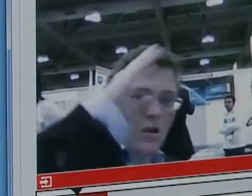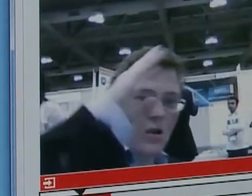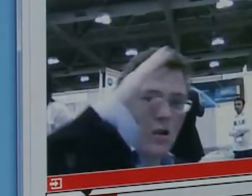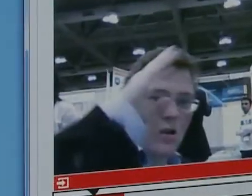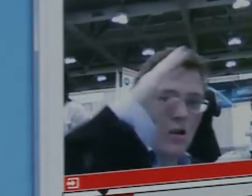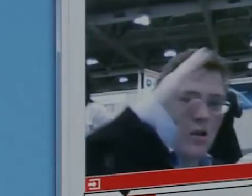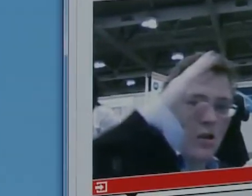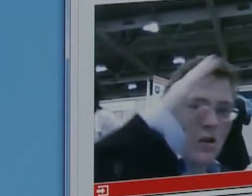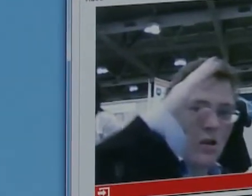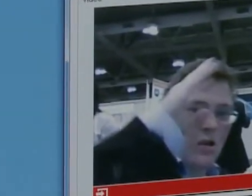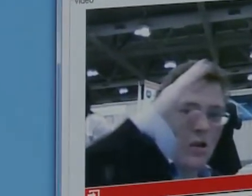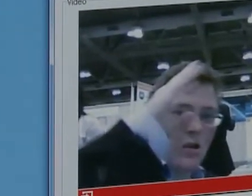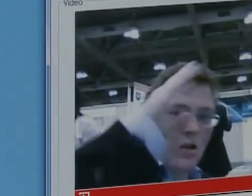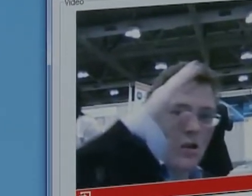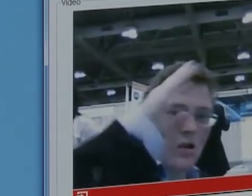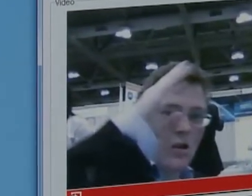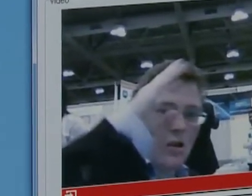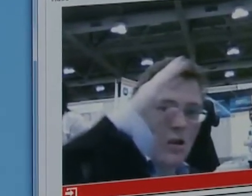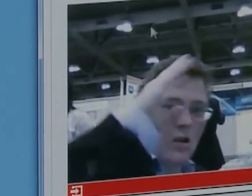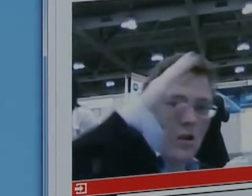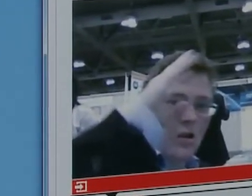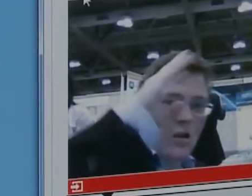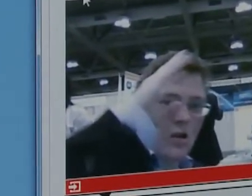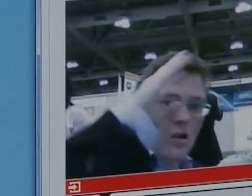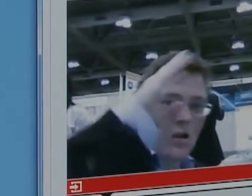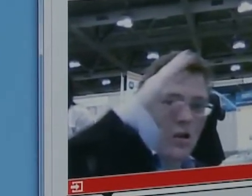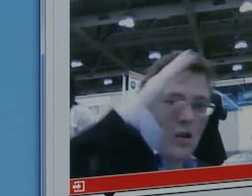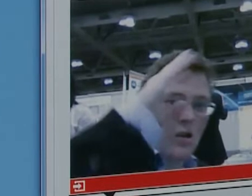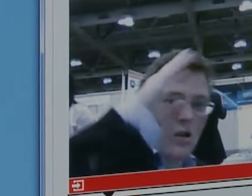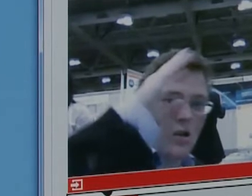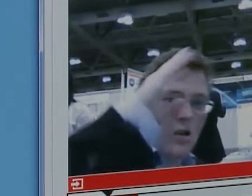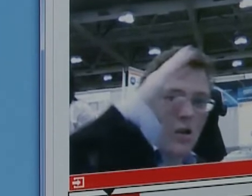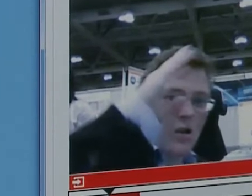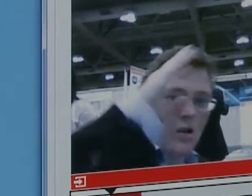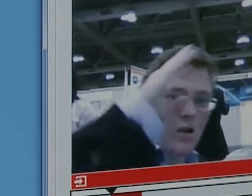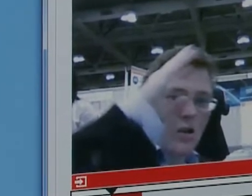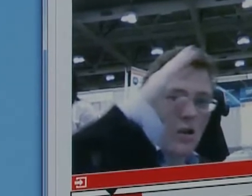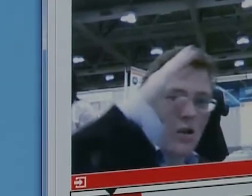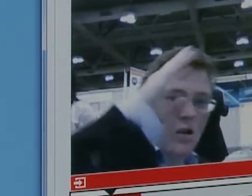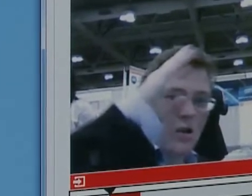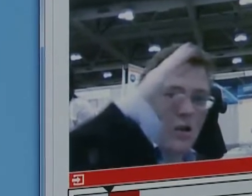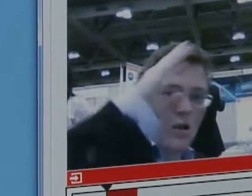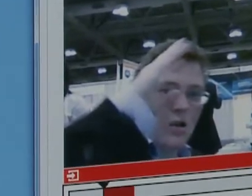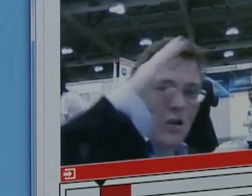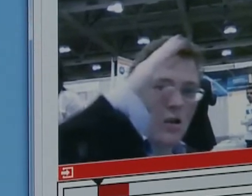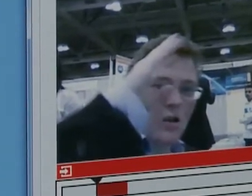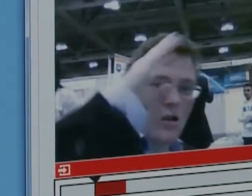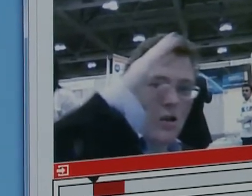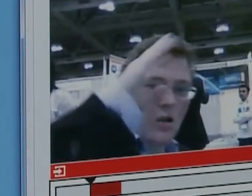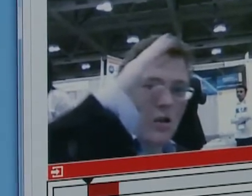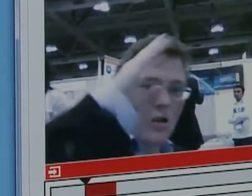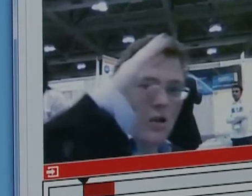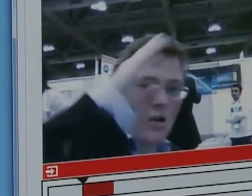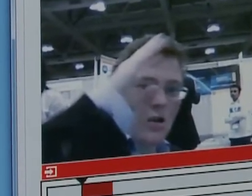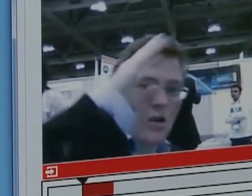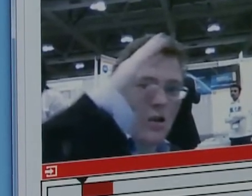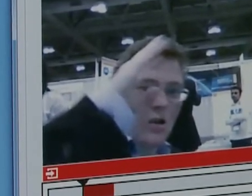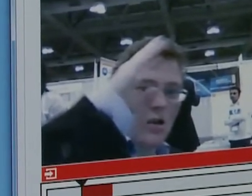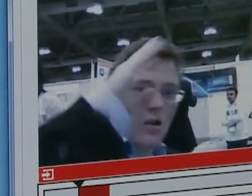And there you go. And that's how you create a video post with links and captions. And this you can